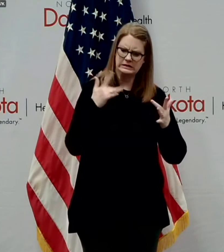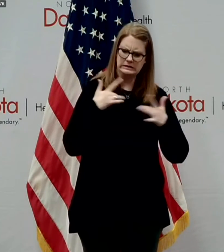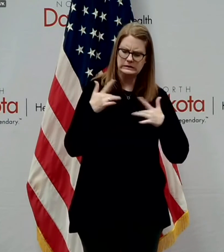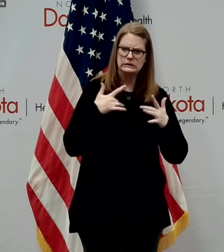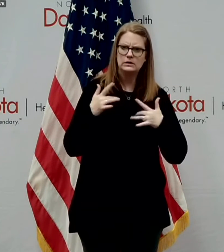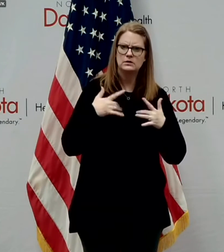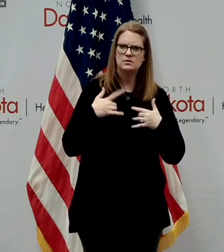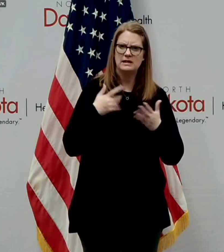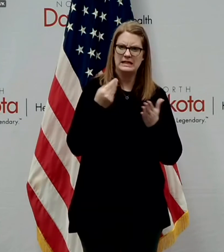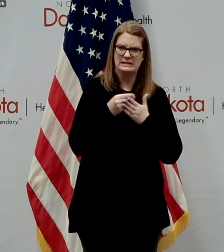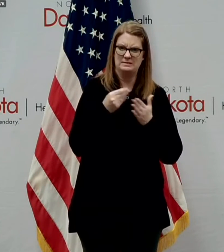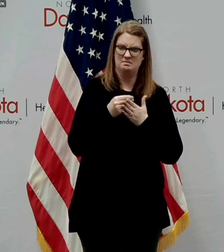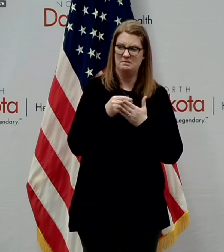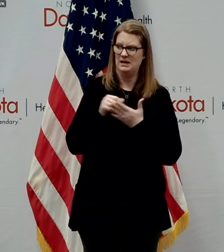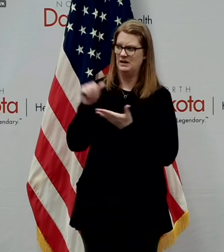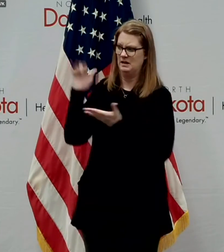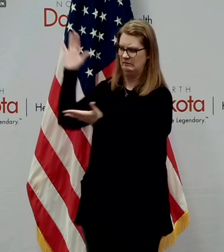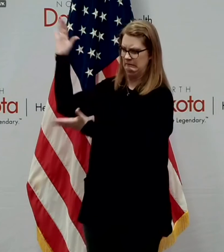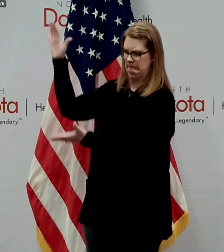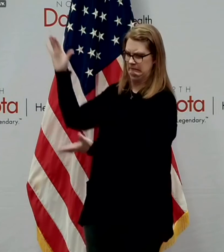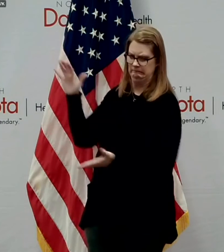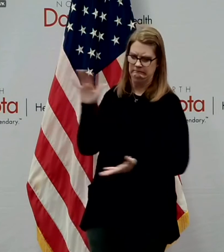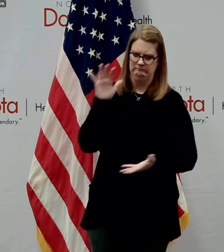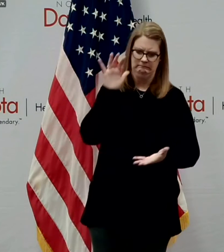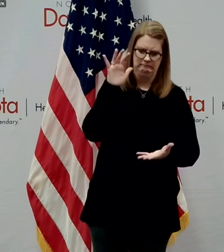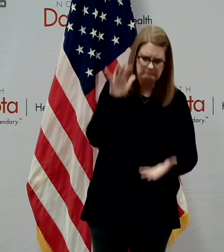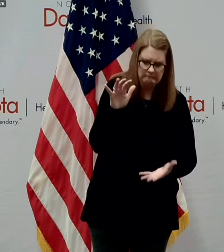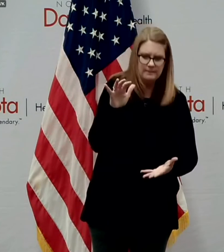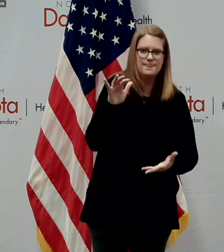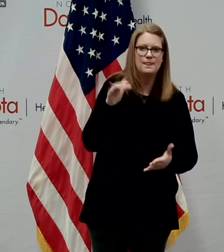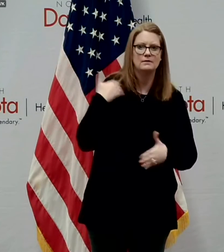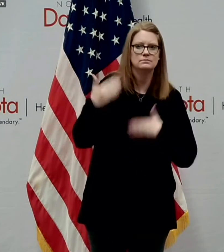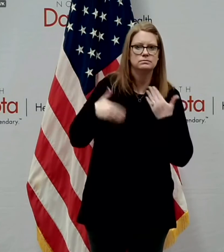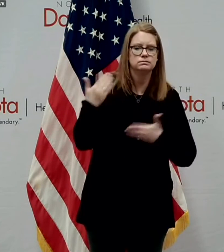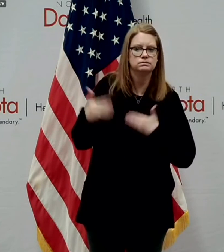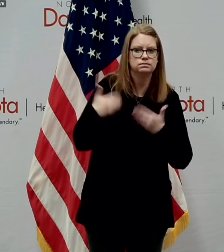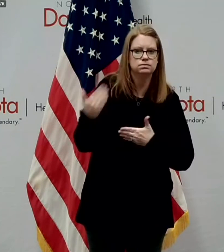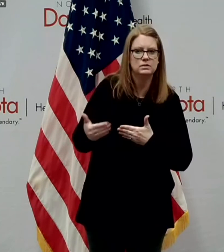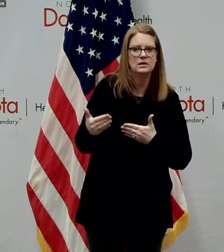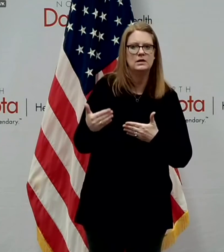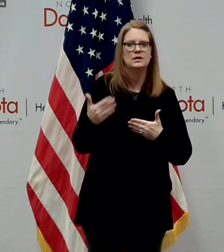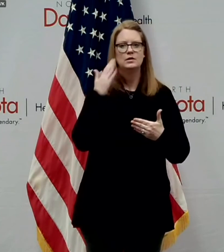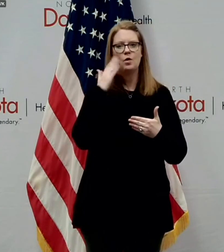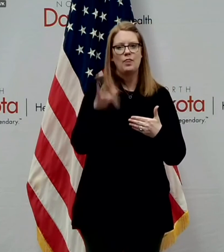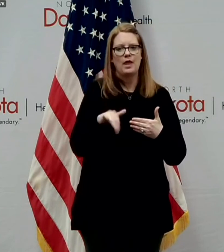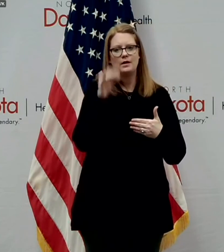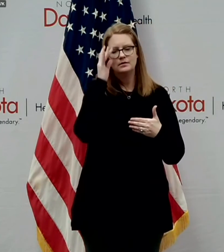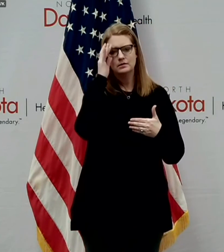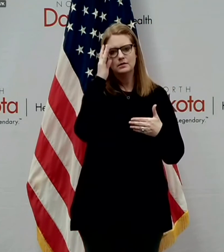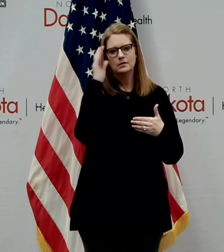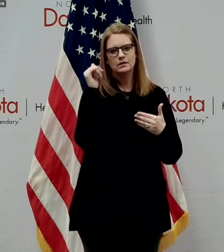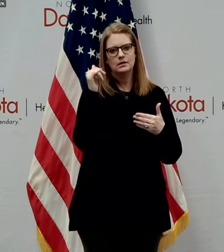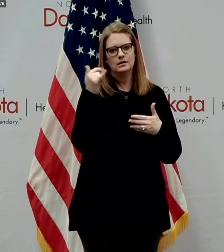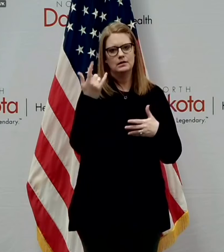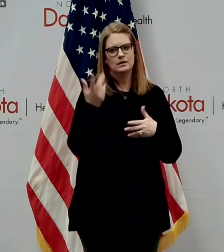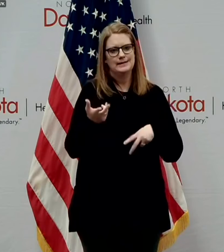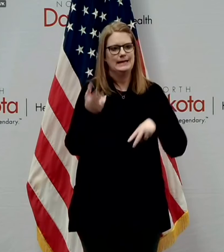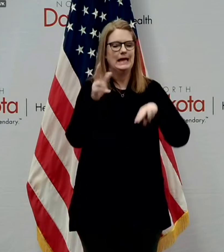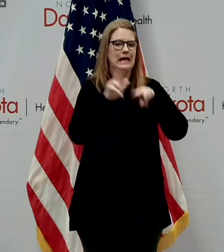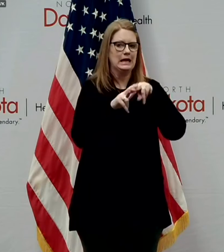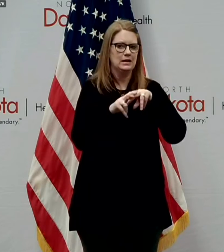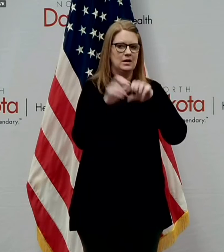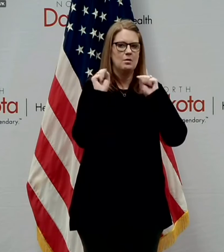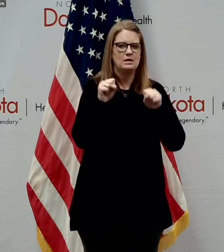money flowing out of the federal government at rapid paces. We also know that there's a rapid increase in the